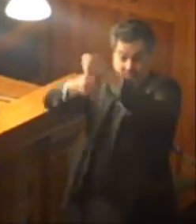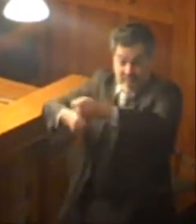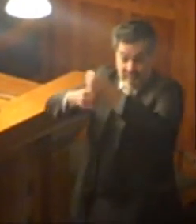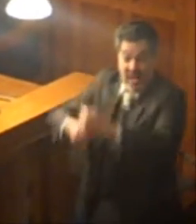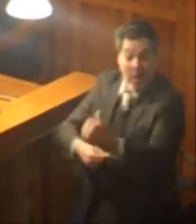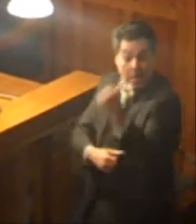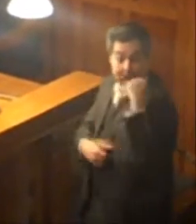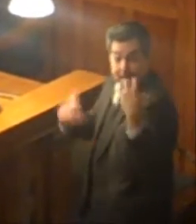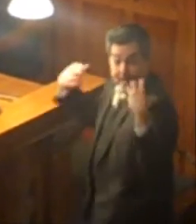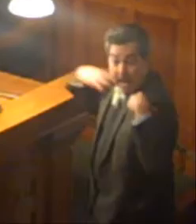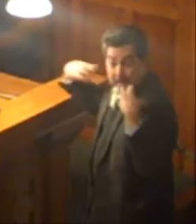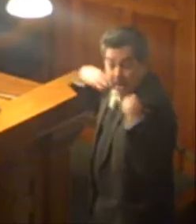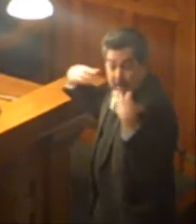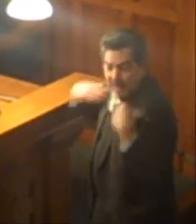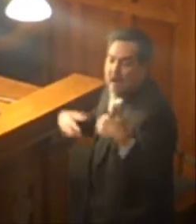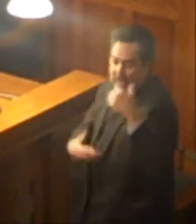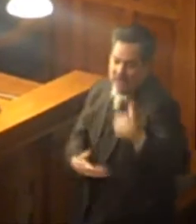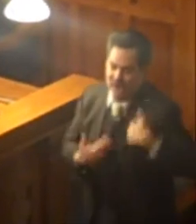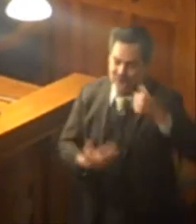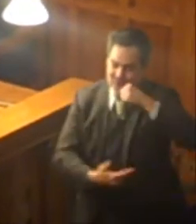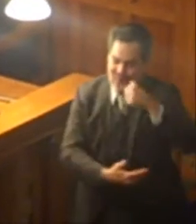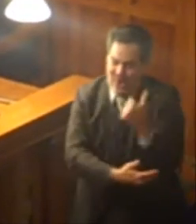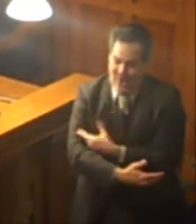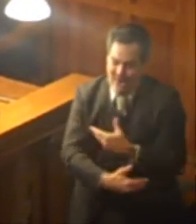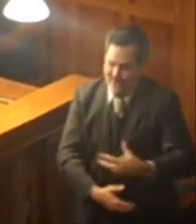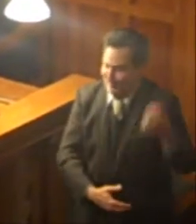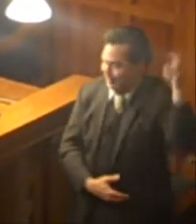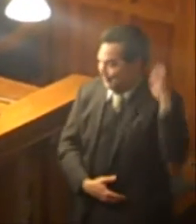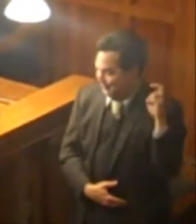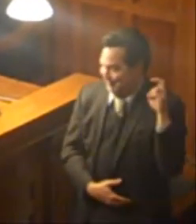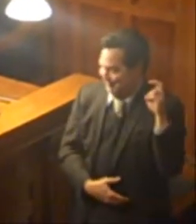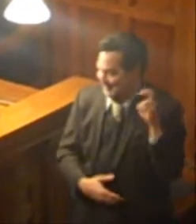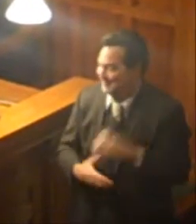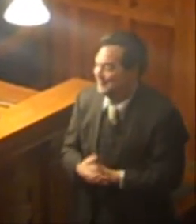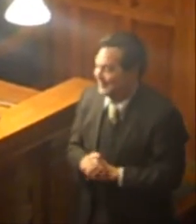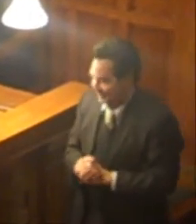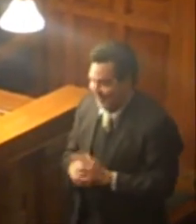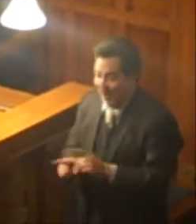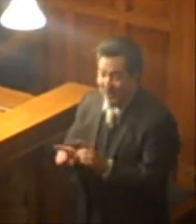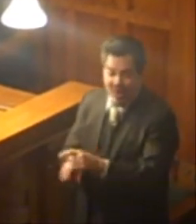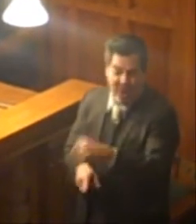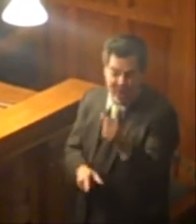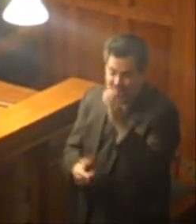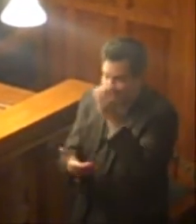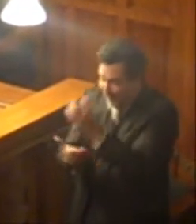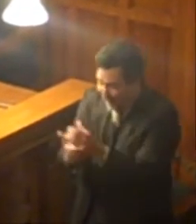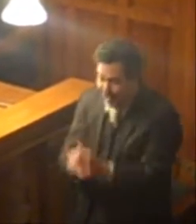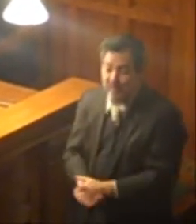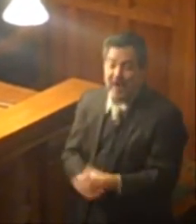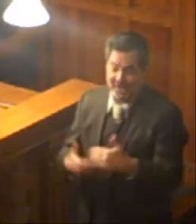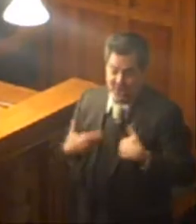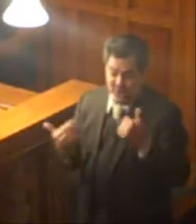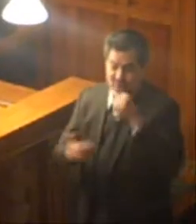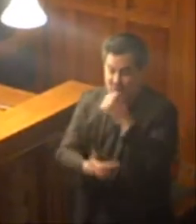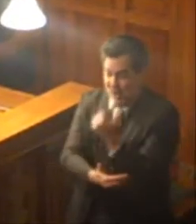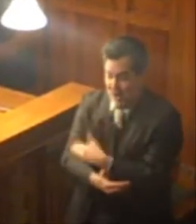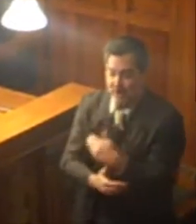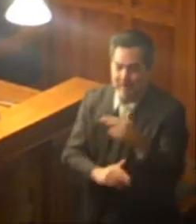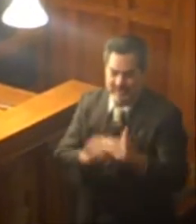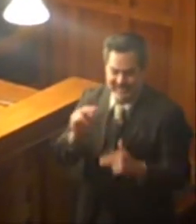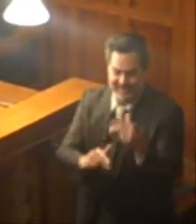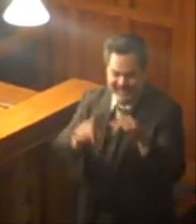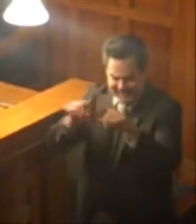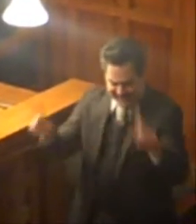That was 16 years ago. I have another photo of Michaela at the age of 5 building signs with me, with her and